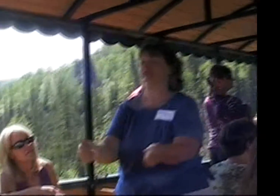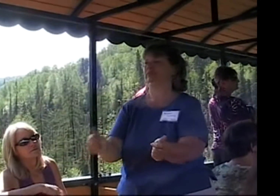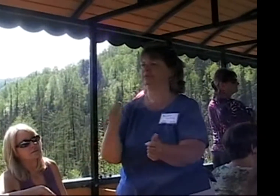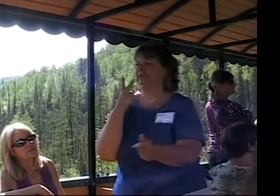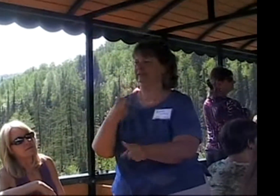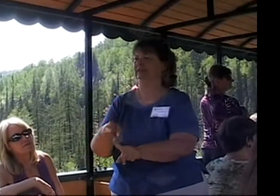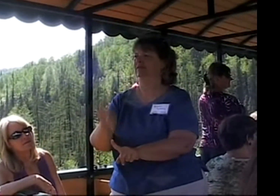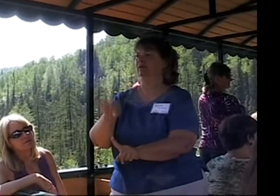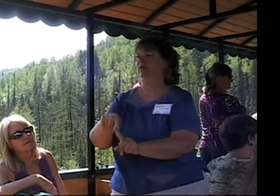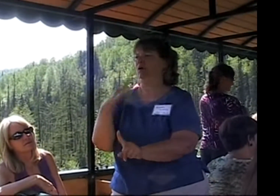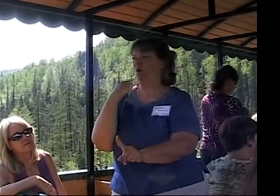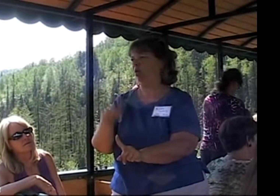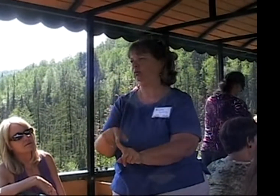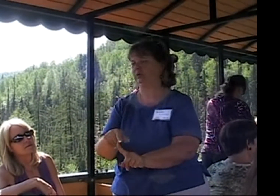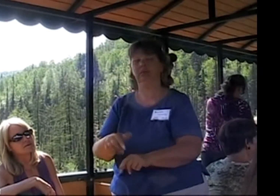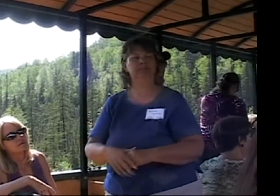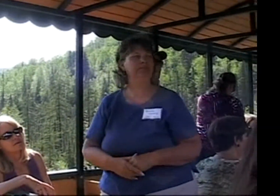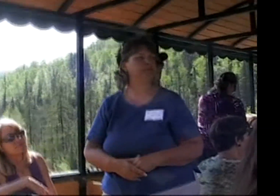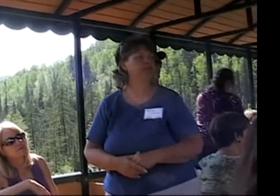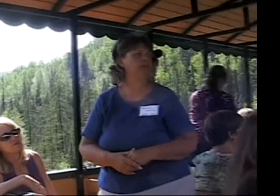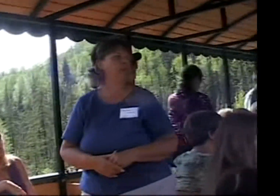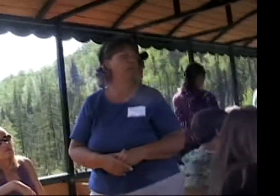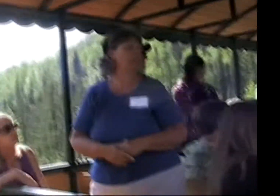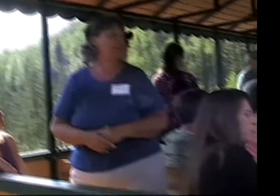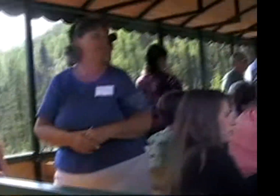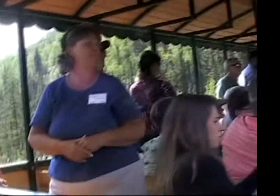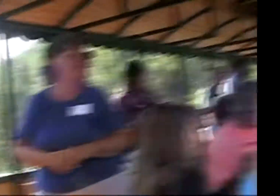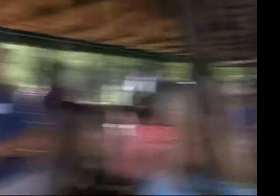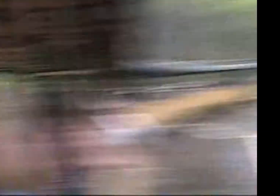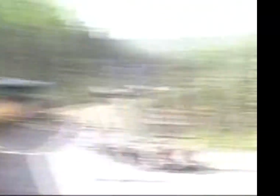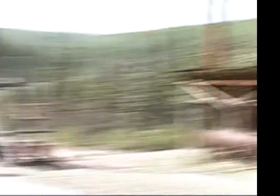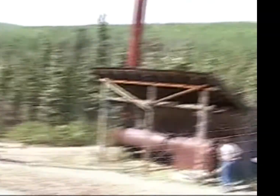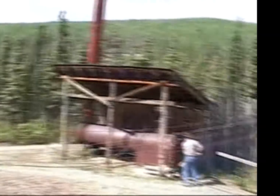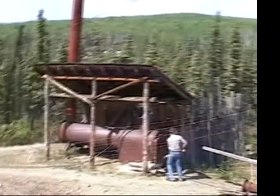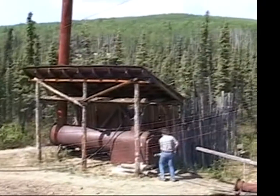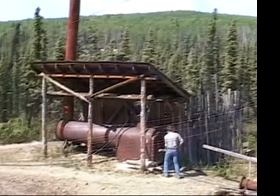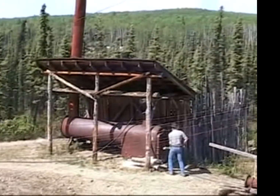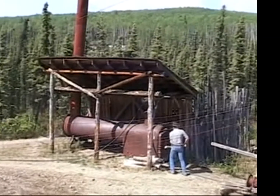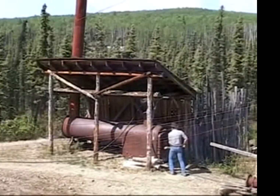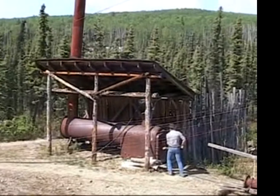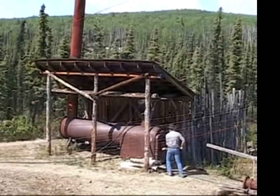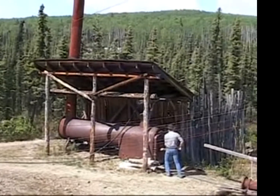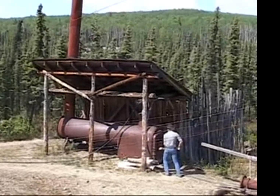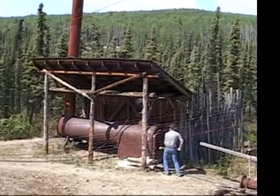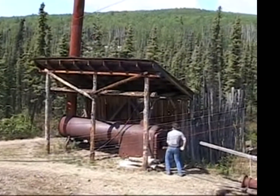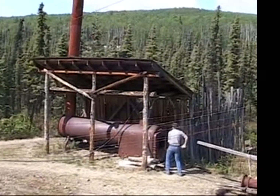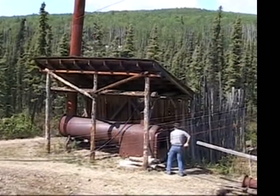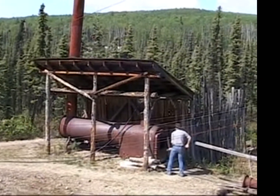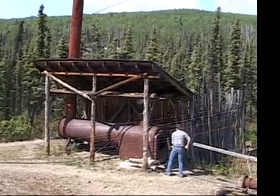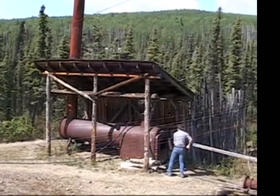nearby. Now behind me over there is the boiler. This is fueled by wood and produces all the